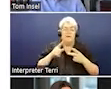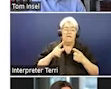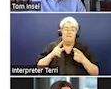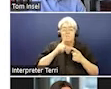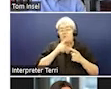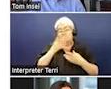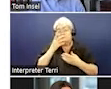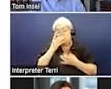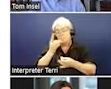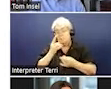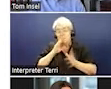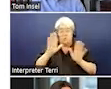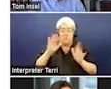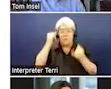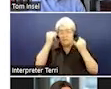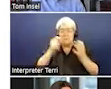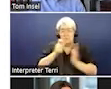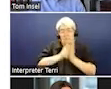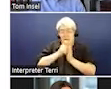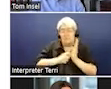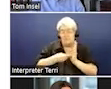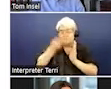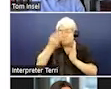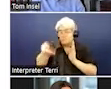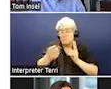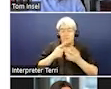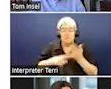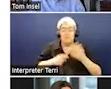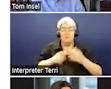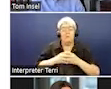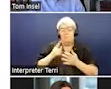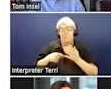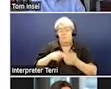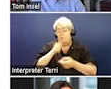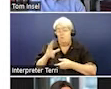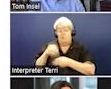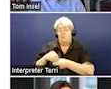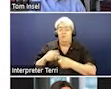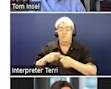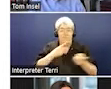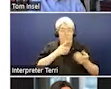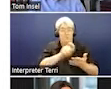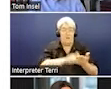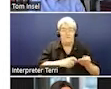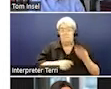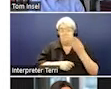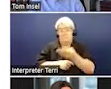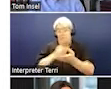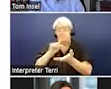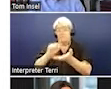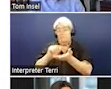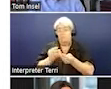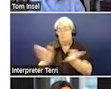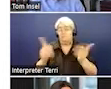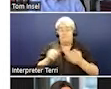So if people have ideas about topics that are not being covered, we'd love to publish them and make sure that this